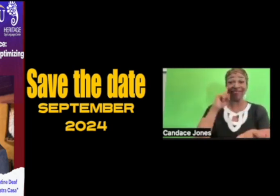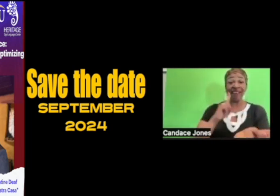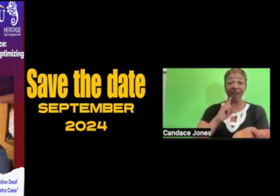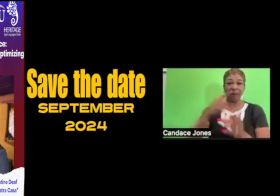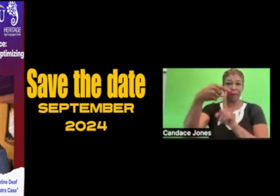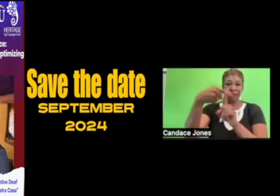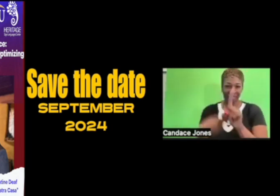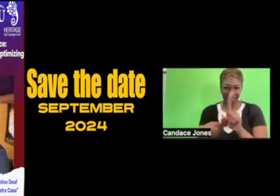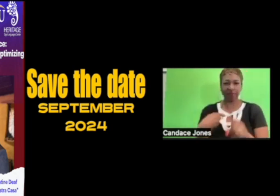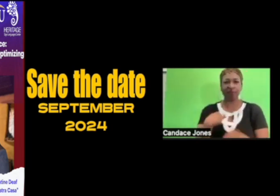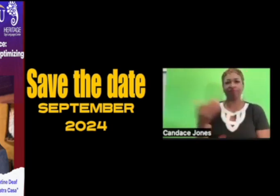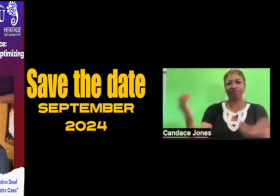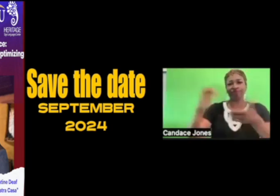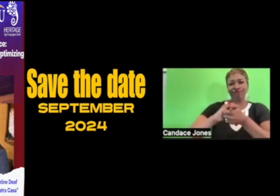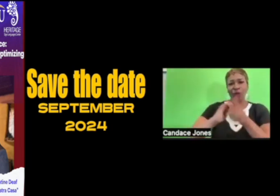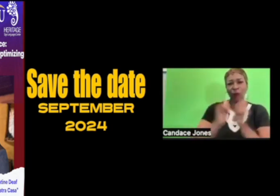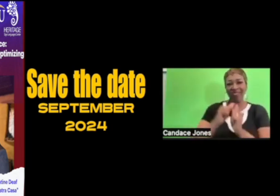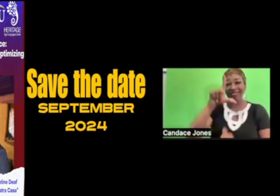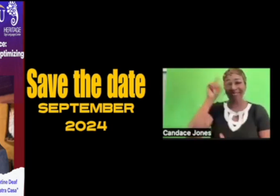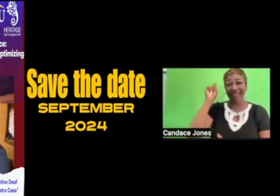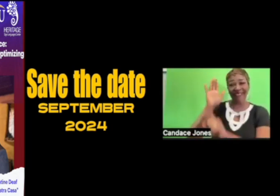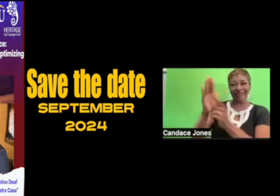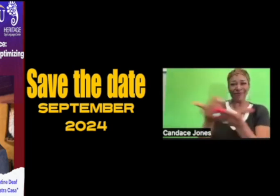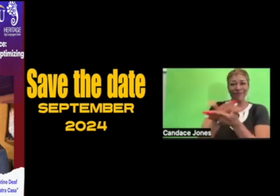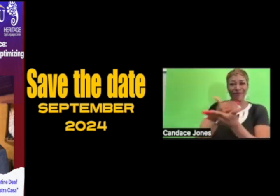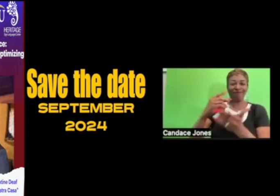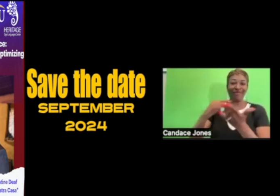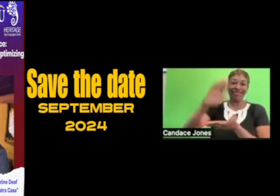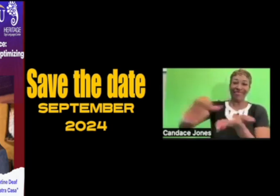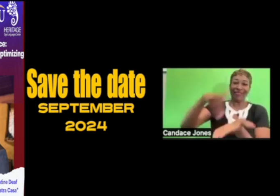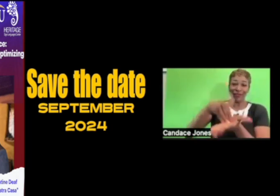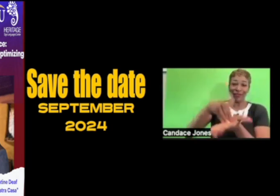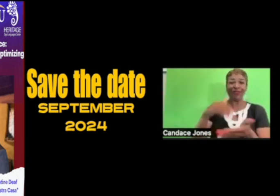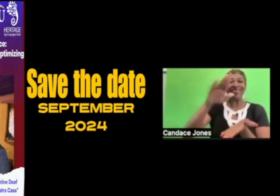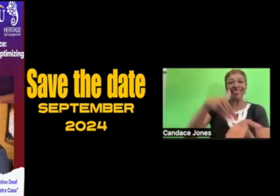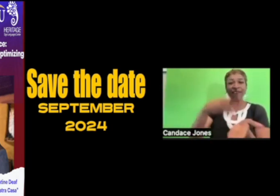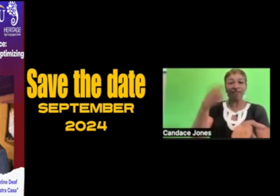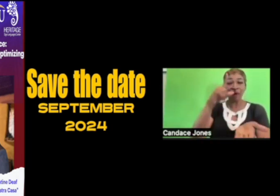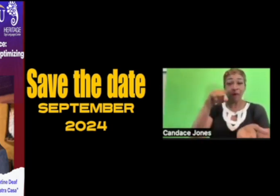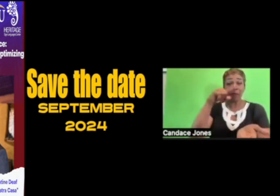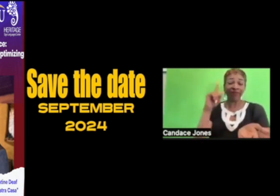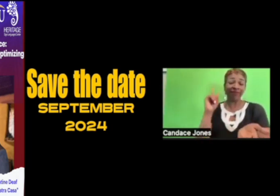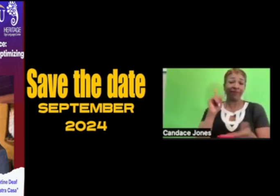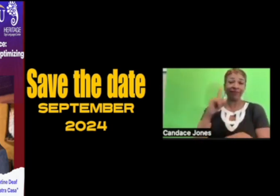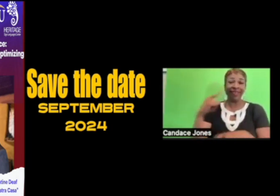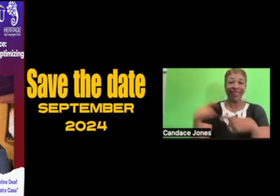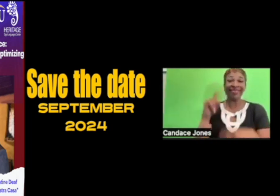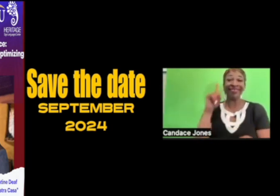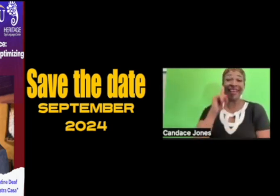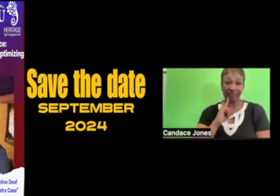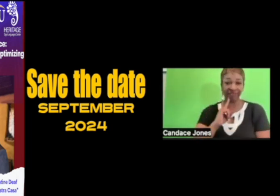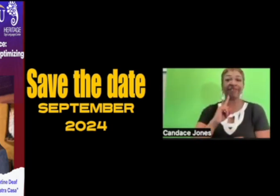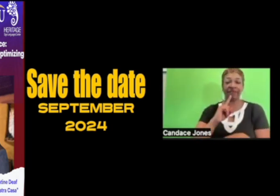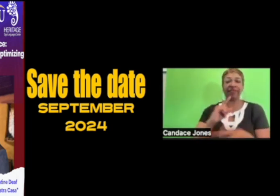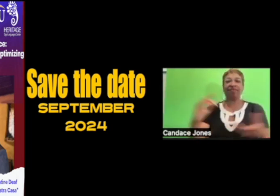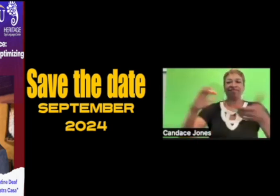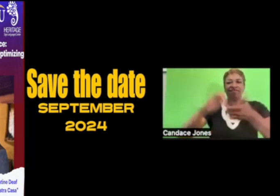event that will talk about our Deaf Latin experience,